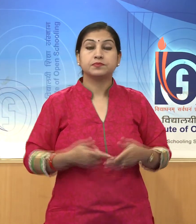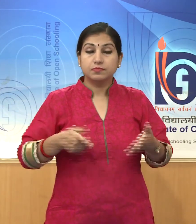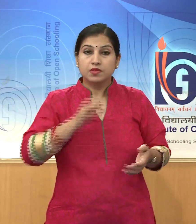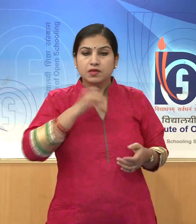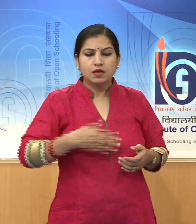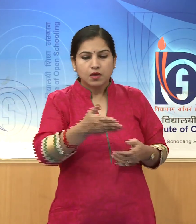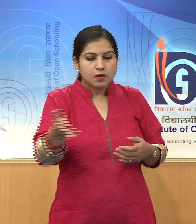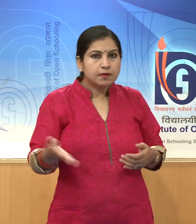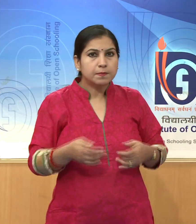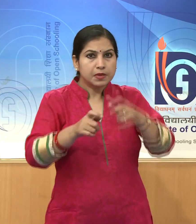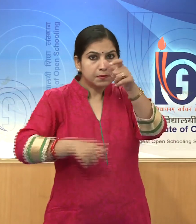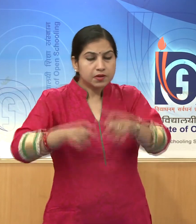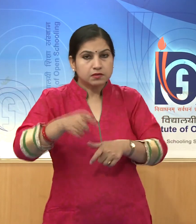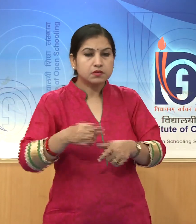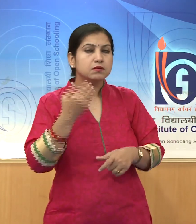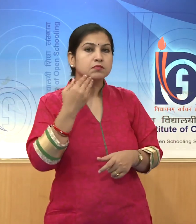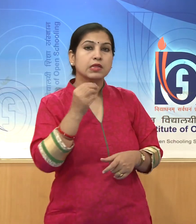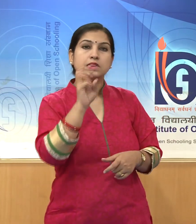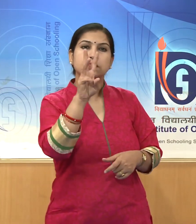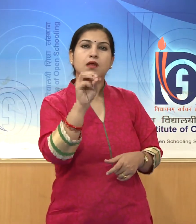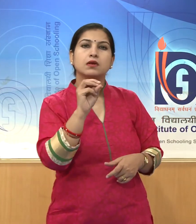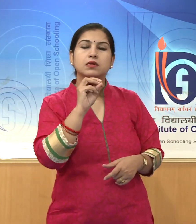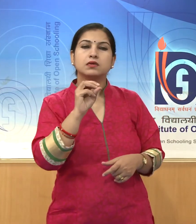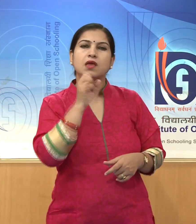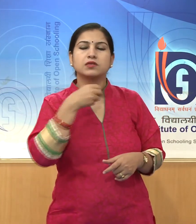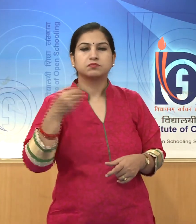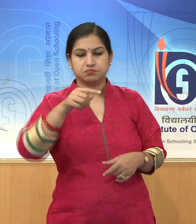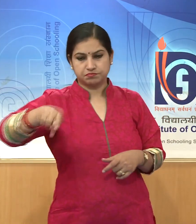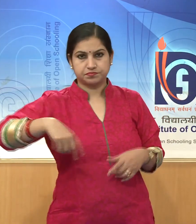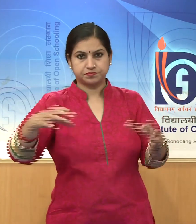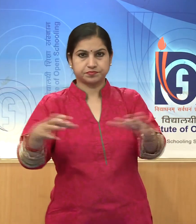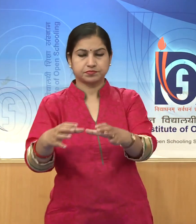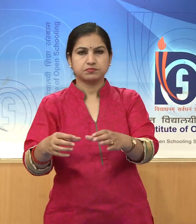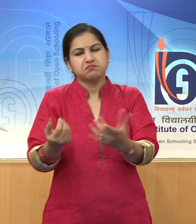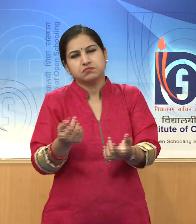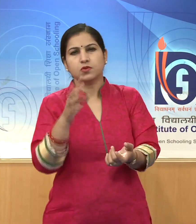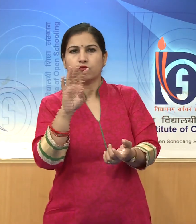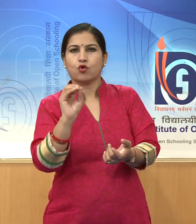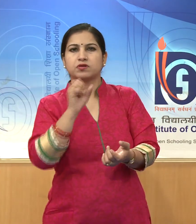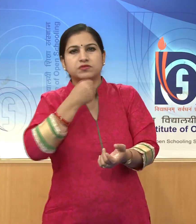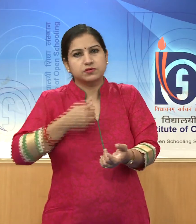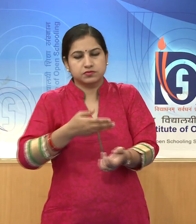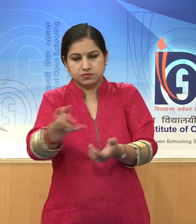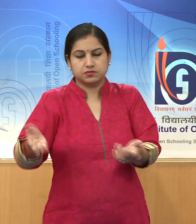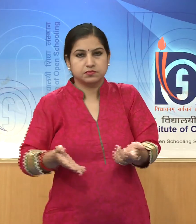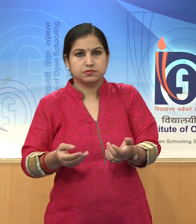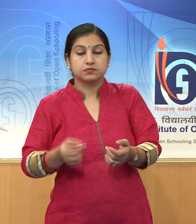The young generation of 30s and 40s